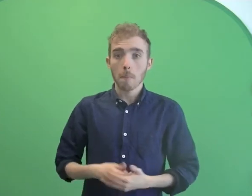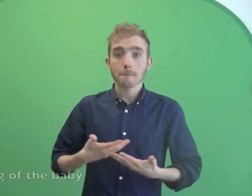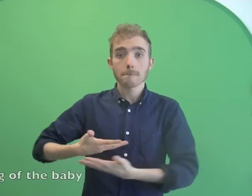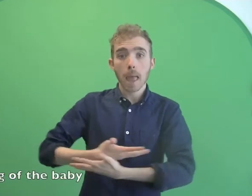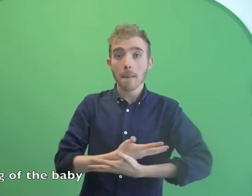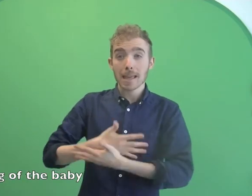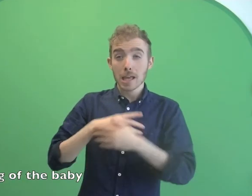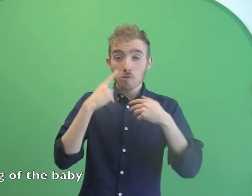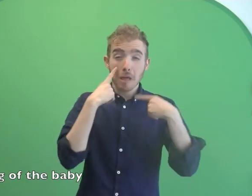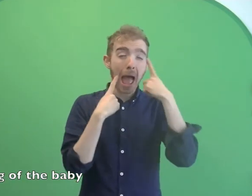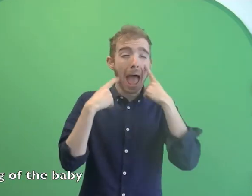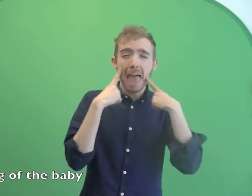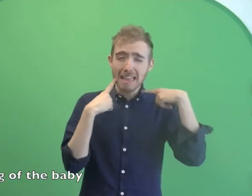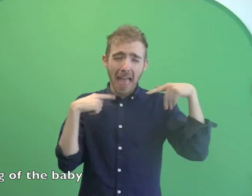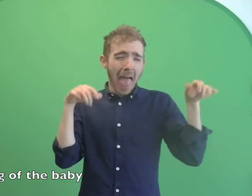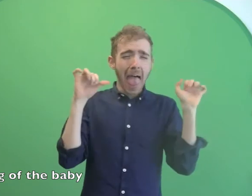The crying of the baby